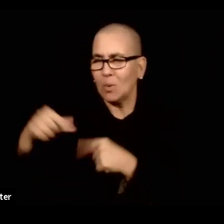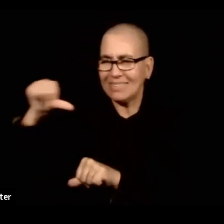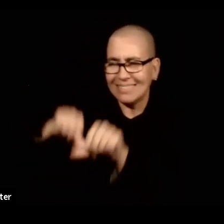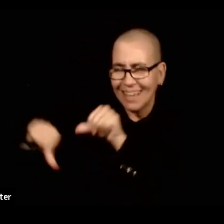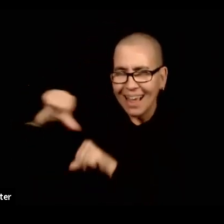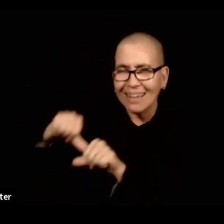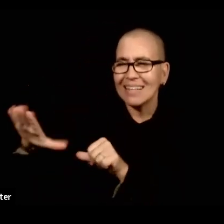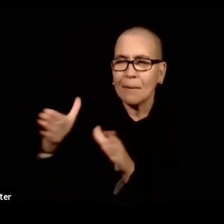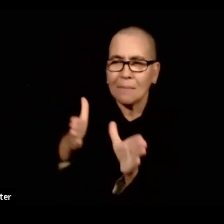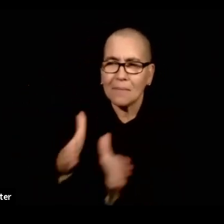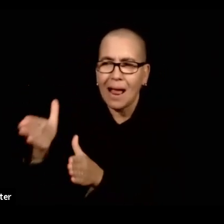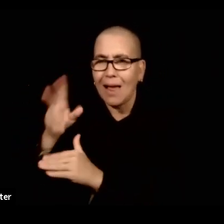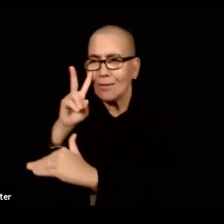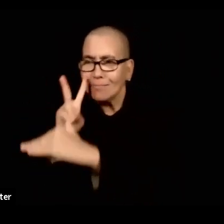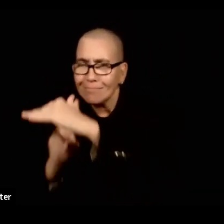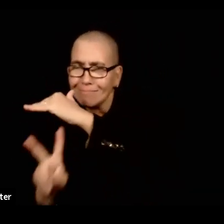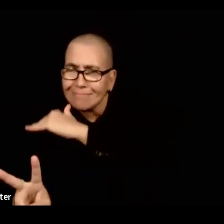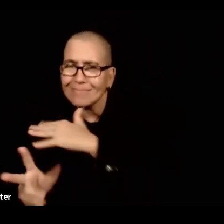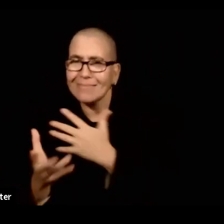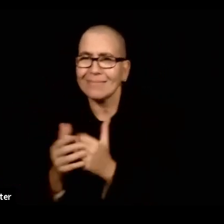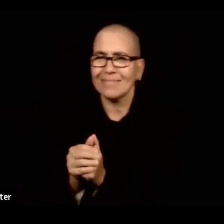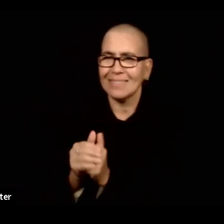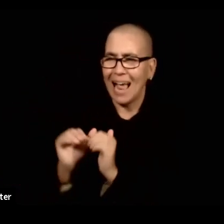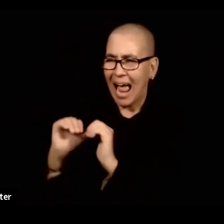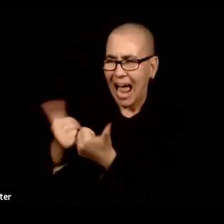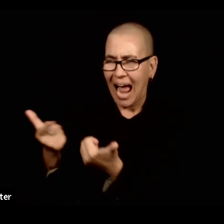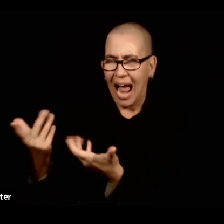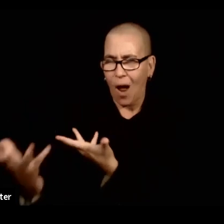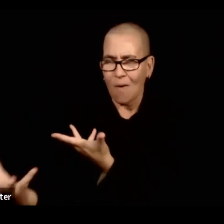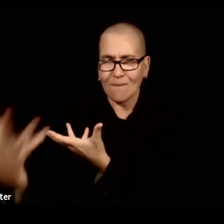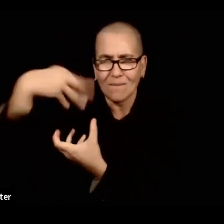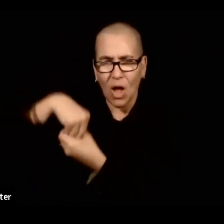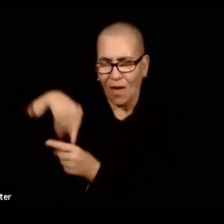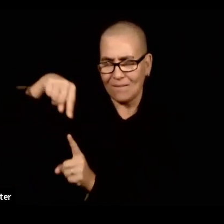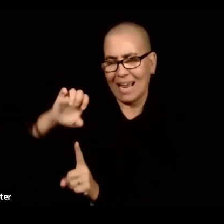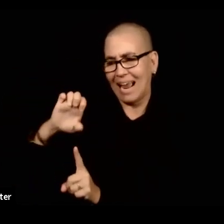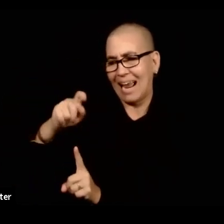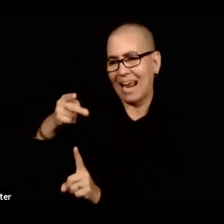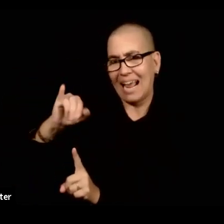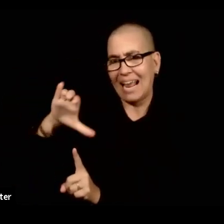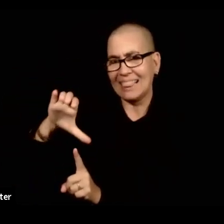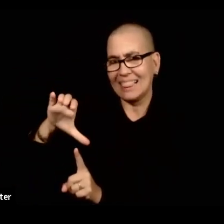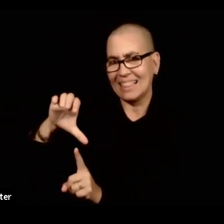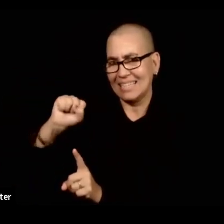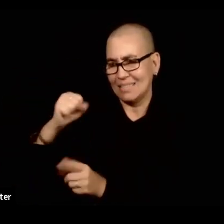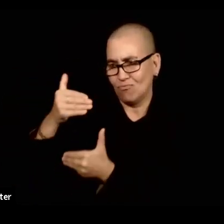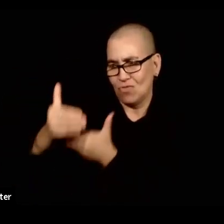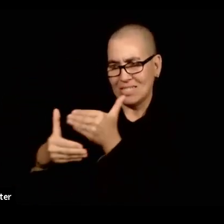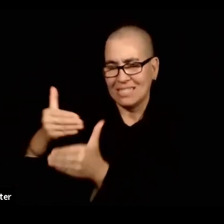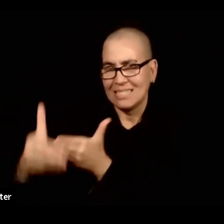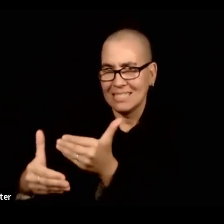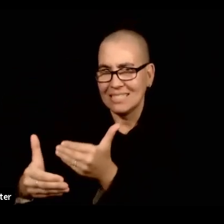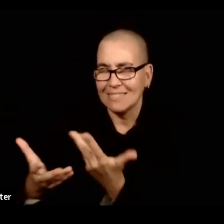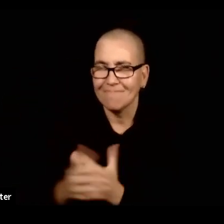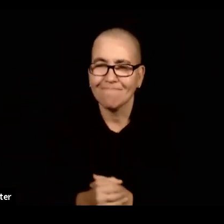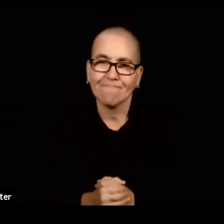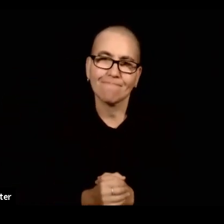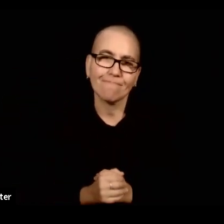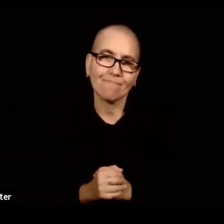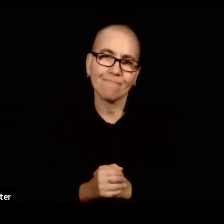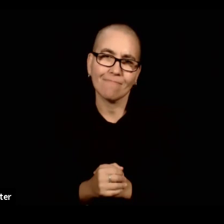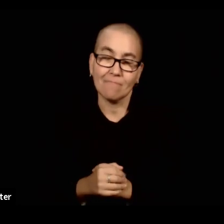is kind of connected to that ethics review process that gives us the best of their input as well on